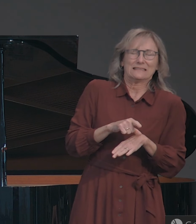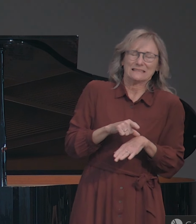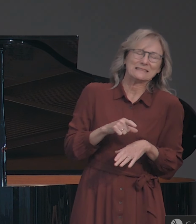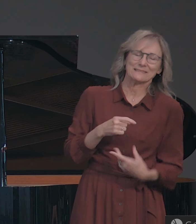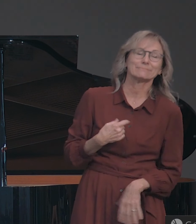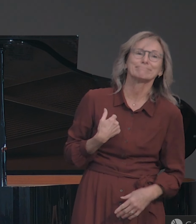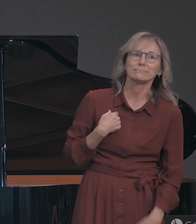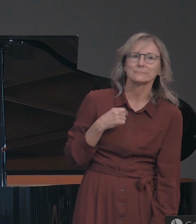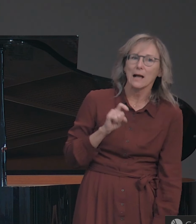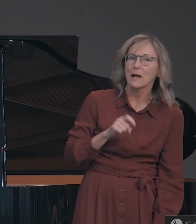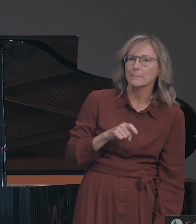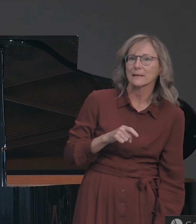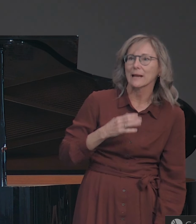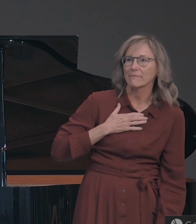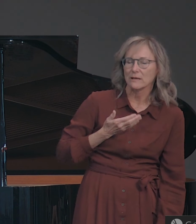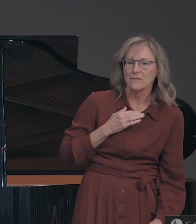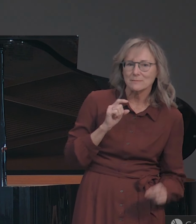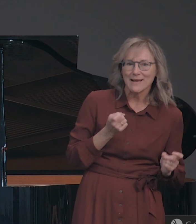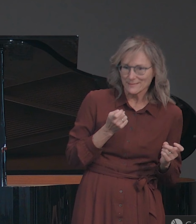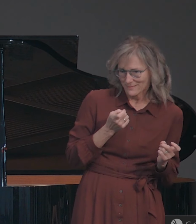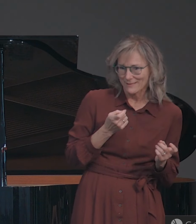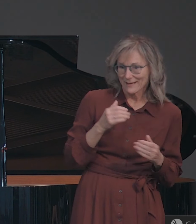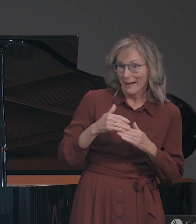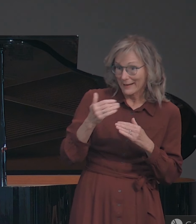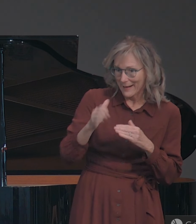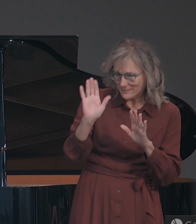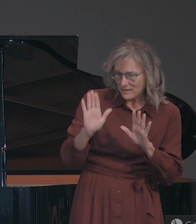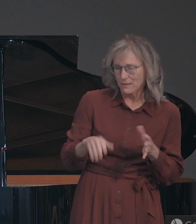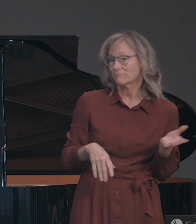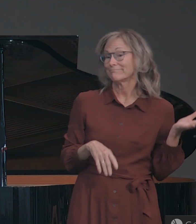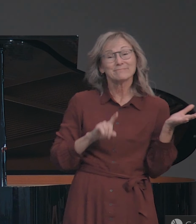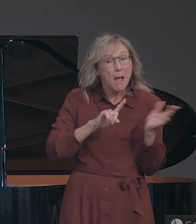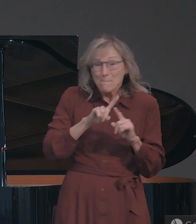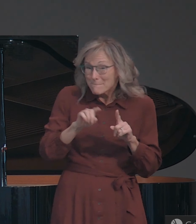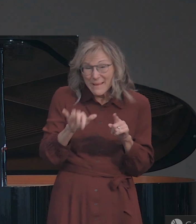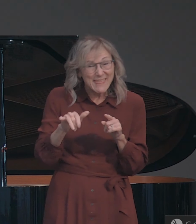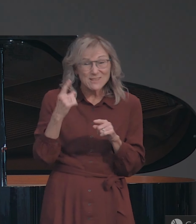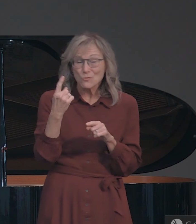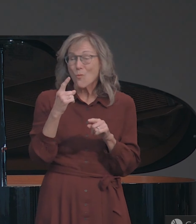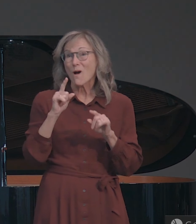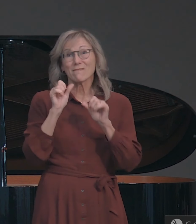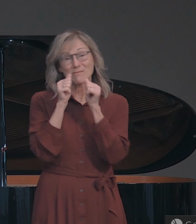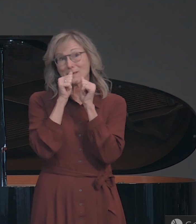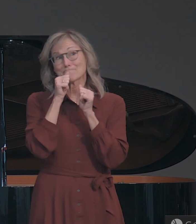sin. And that's precisely one of the great functions of the Lord's table. It's